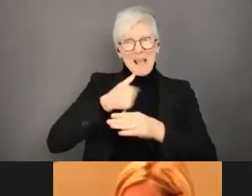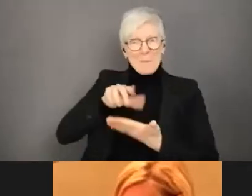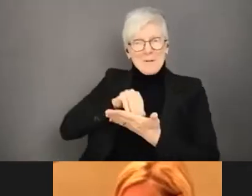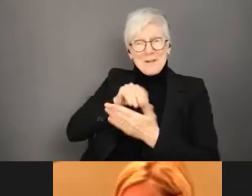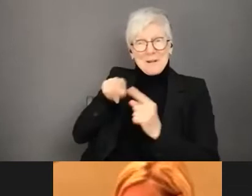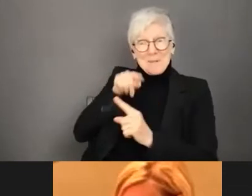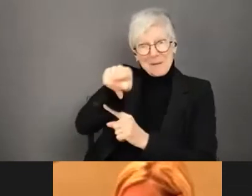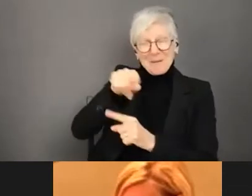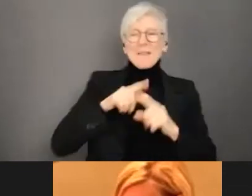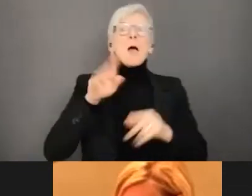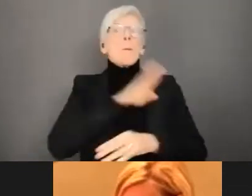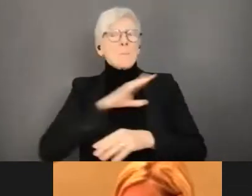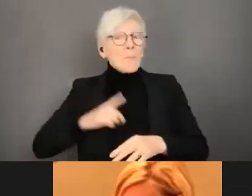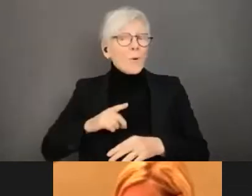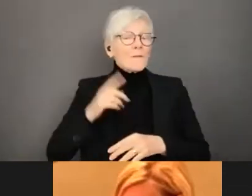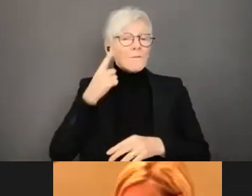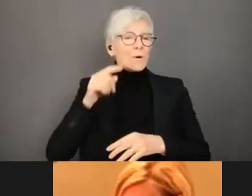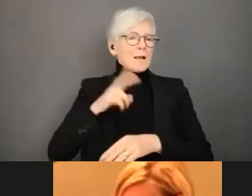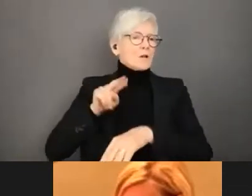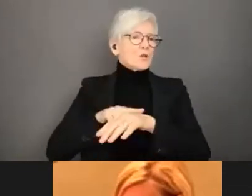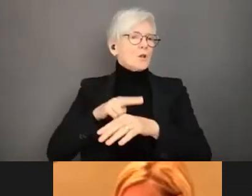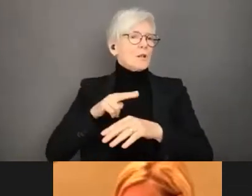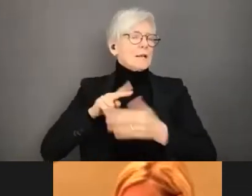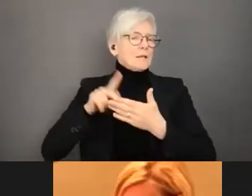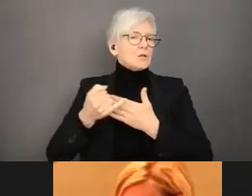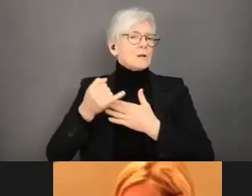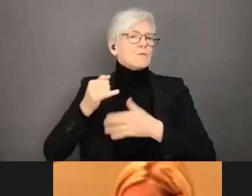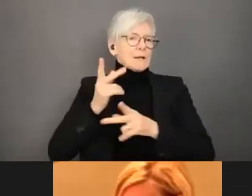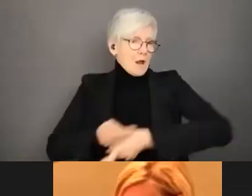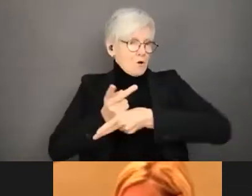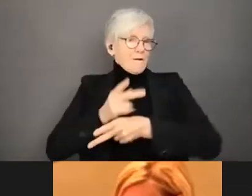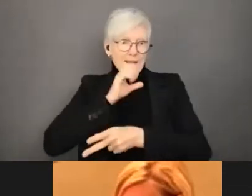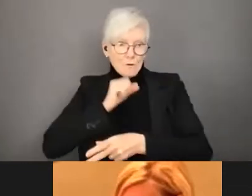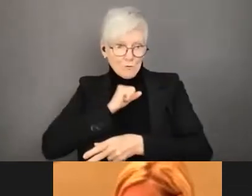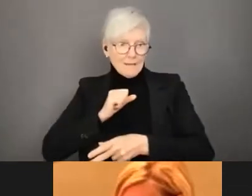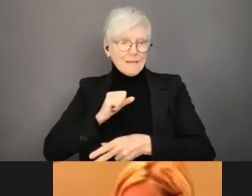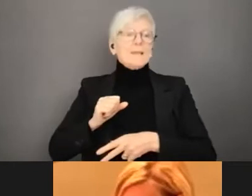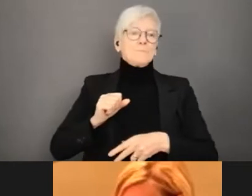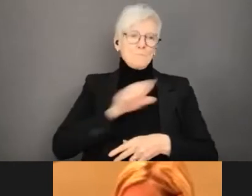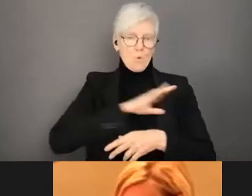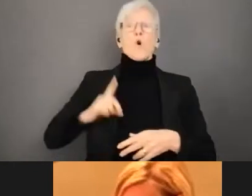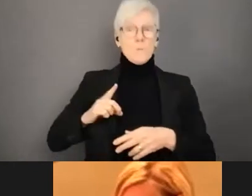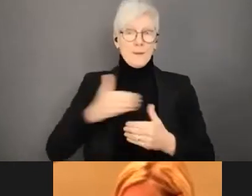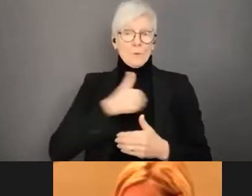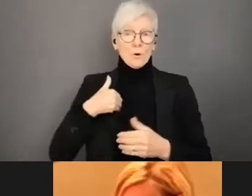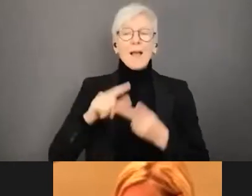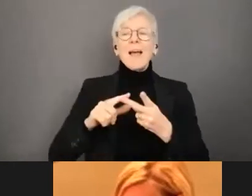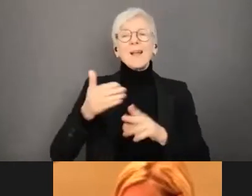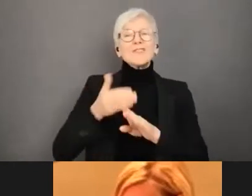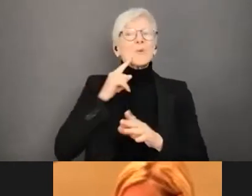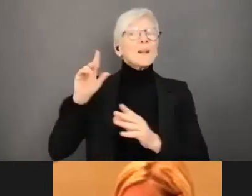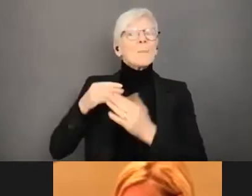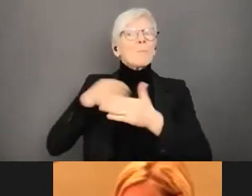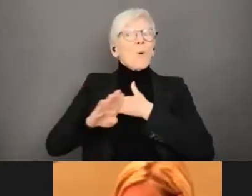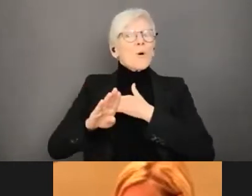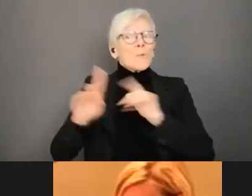She's a board member at the National Initiative for the Care of the Elderly as well. And she was originally from France, and she